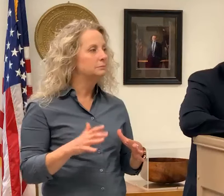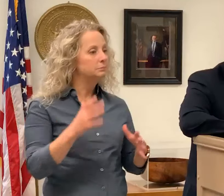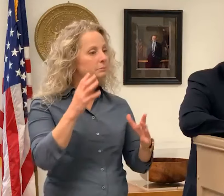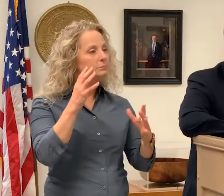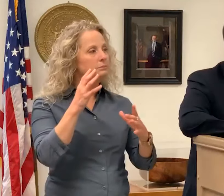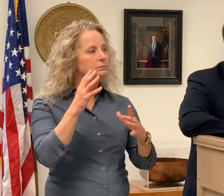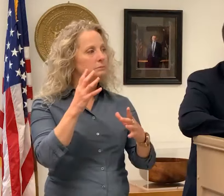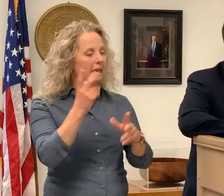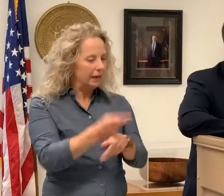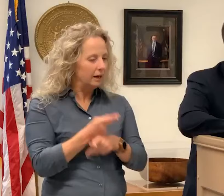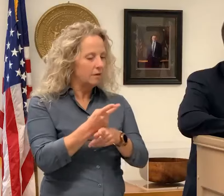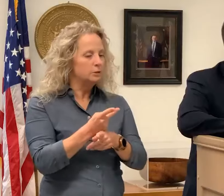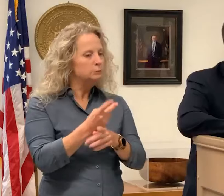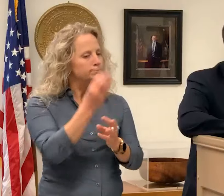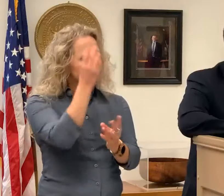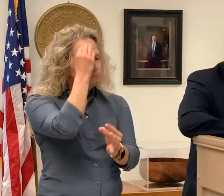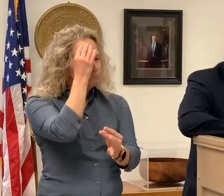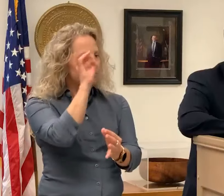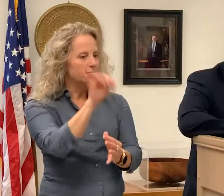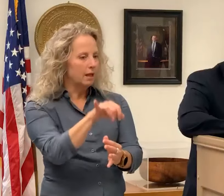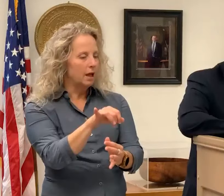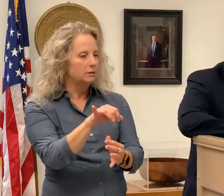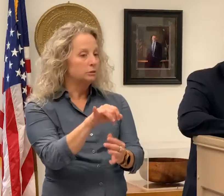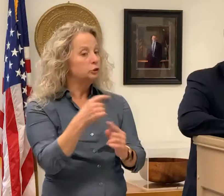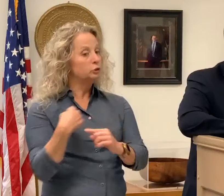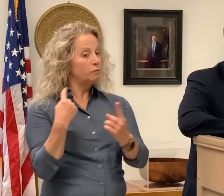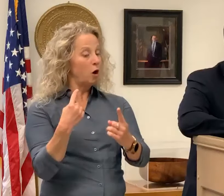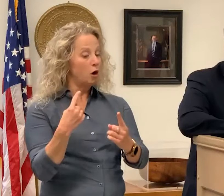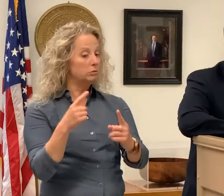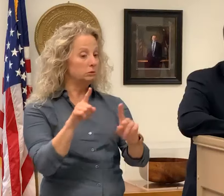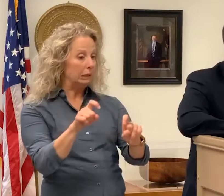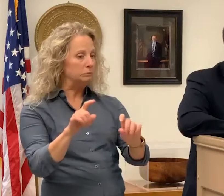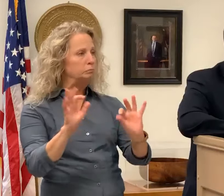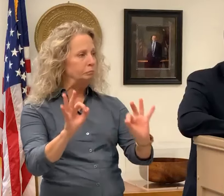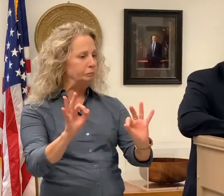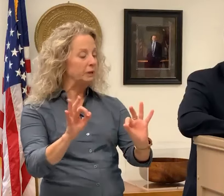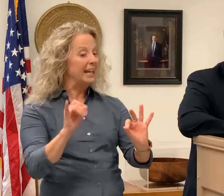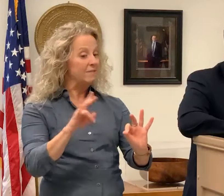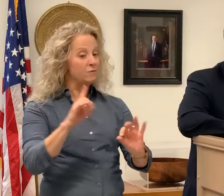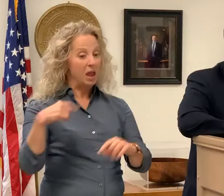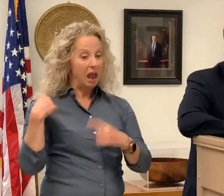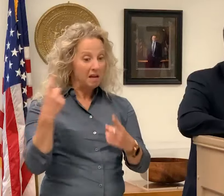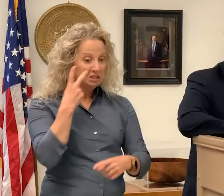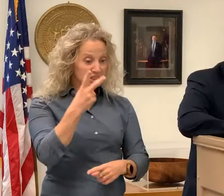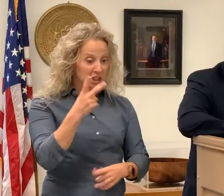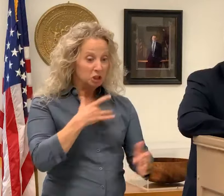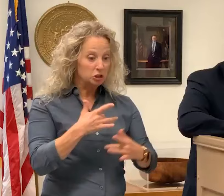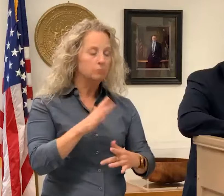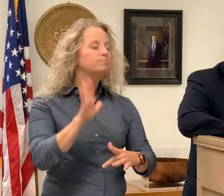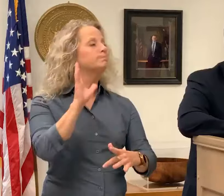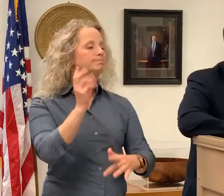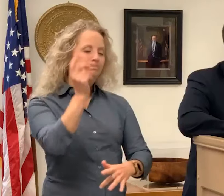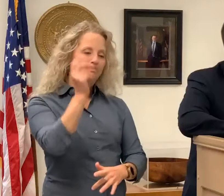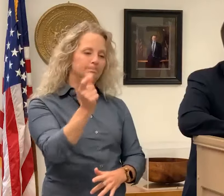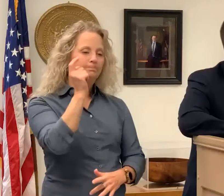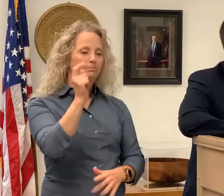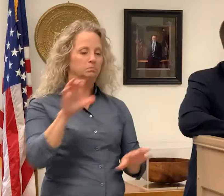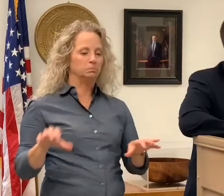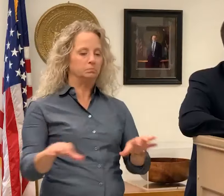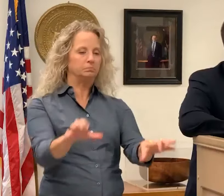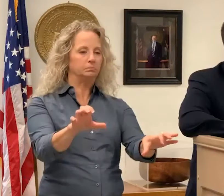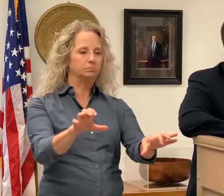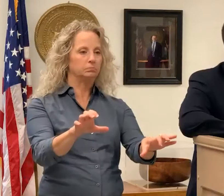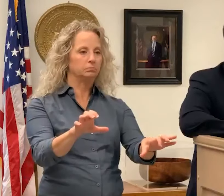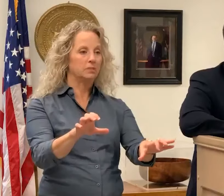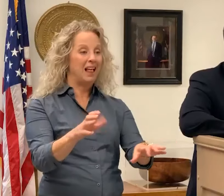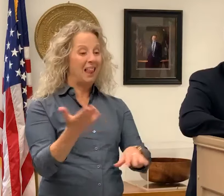thoughtful about that, but so far so good. If we ever see any concern, we'll immediately take action. It was